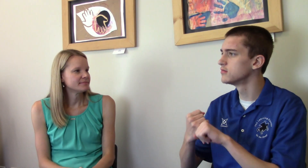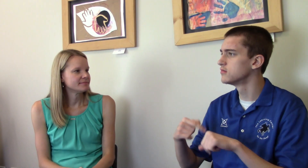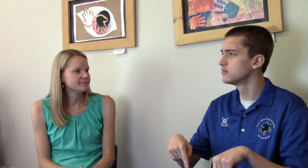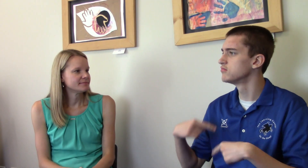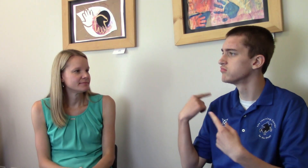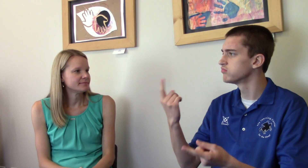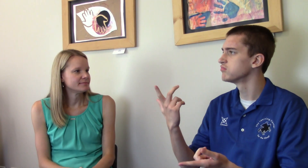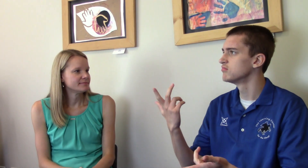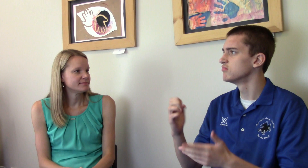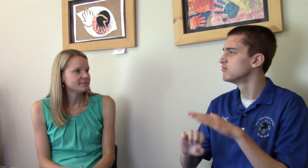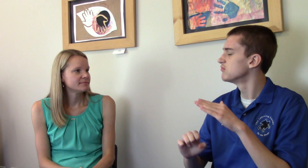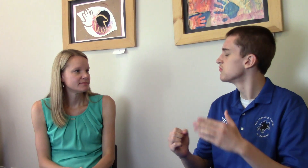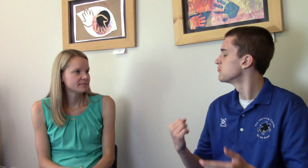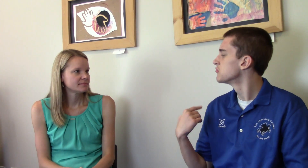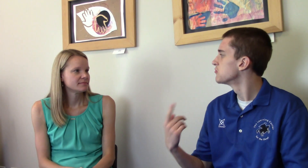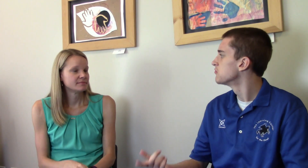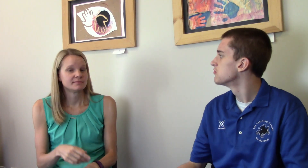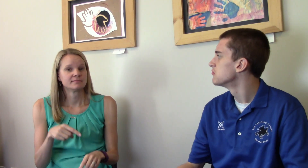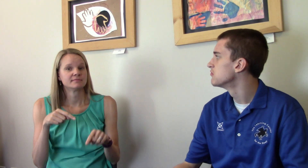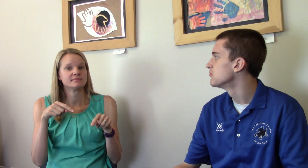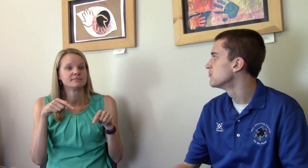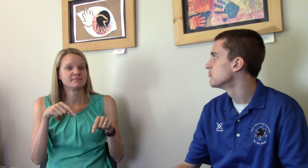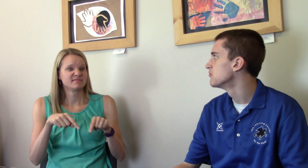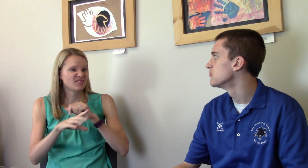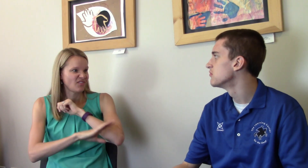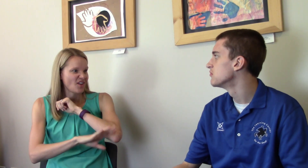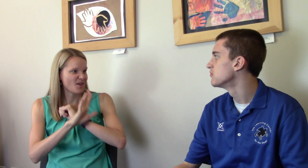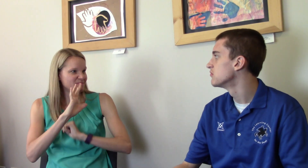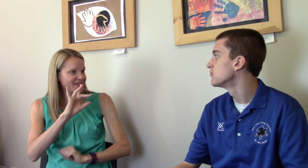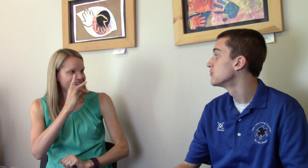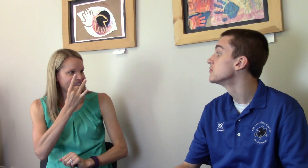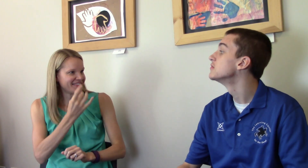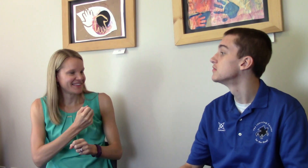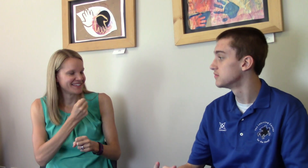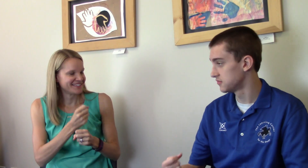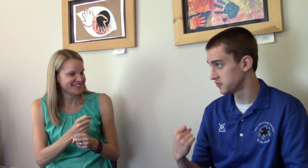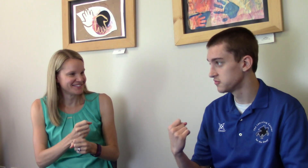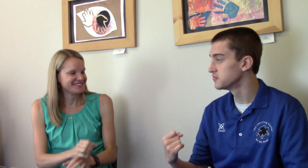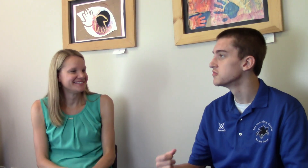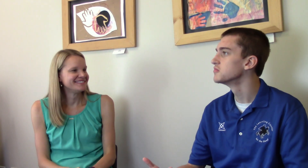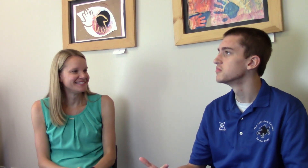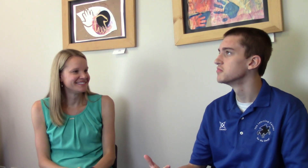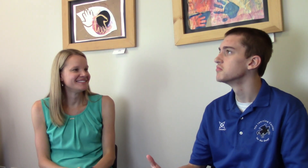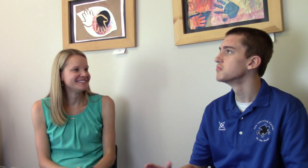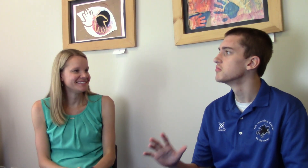at the Learning Center. So how many years have you worked in the elementary setting? This fall will be eight years.